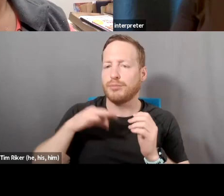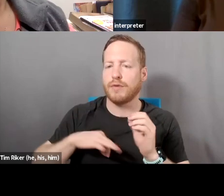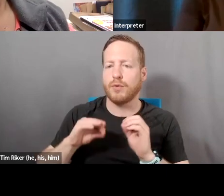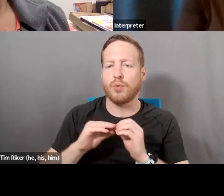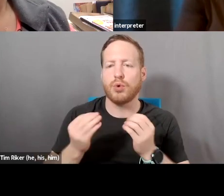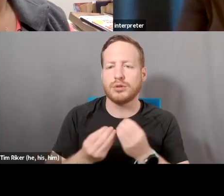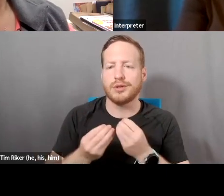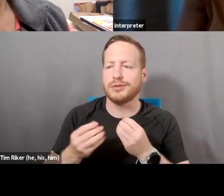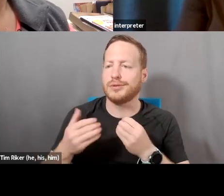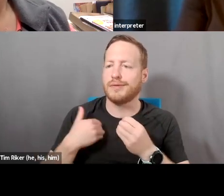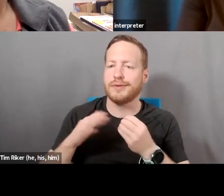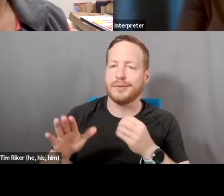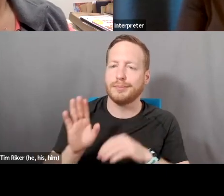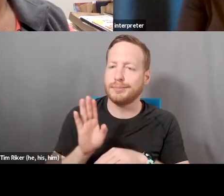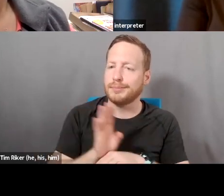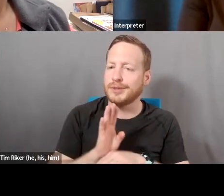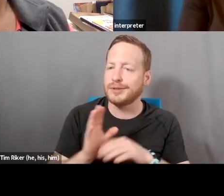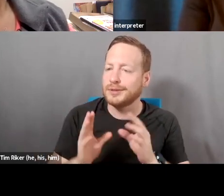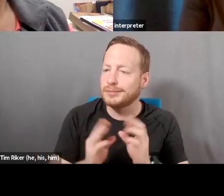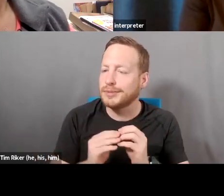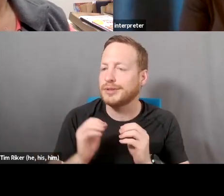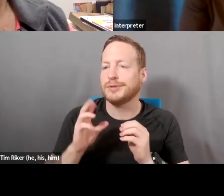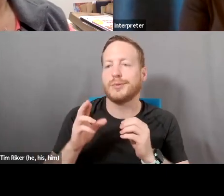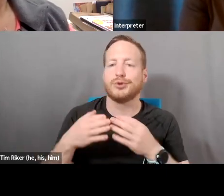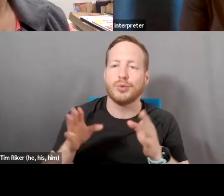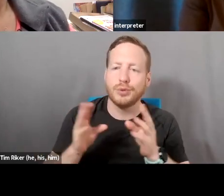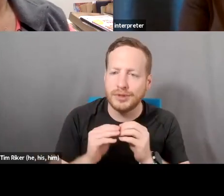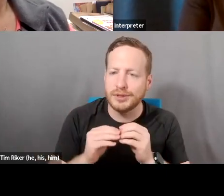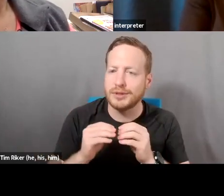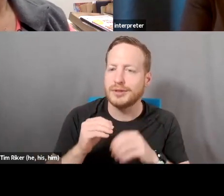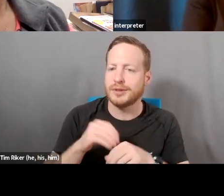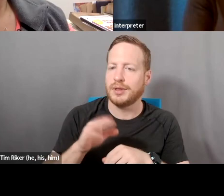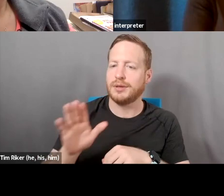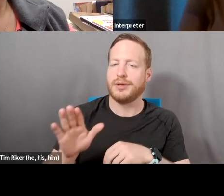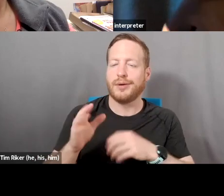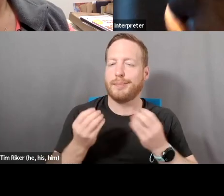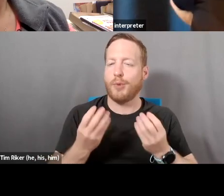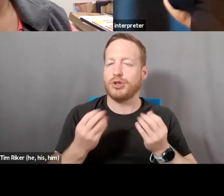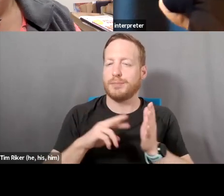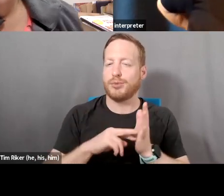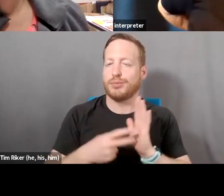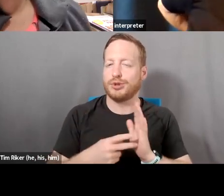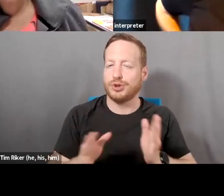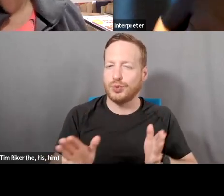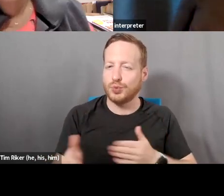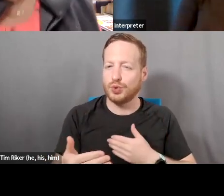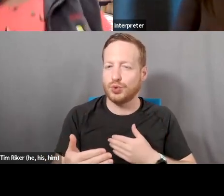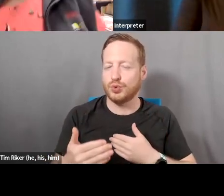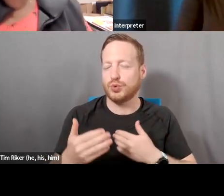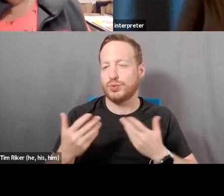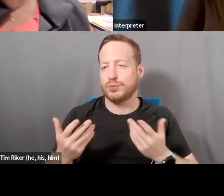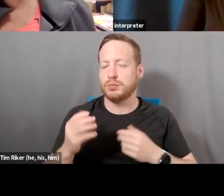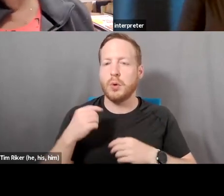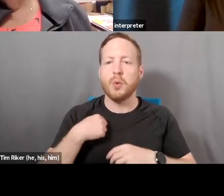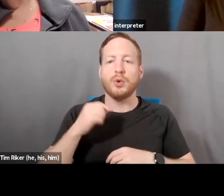They allow other nonprofit organizations to have their business meetings or general meetings in